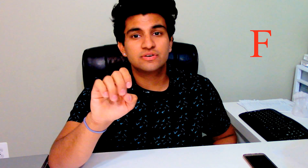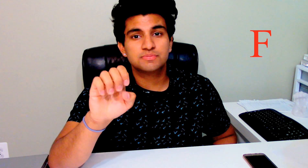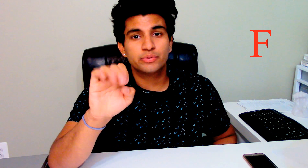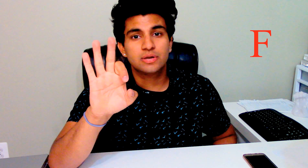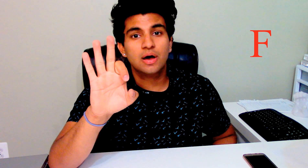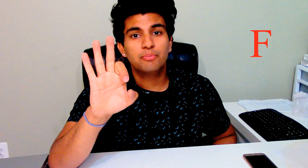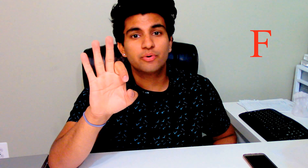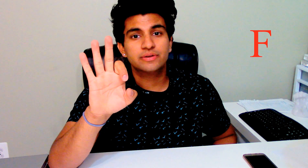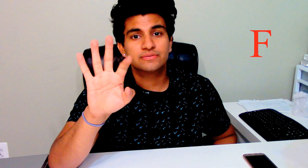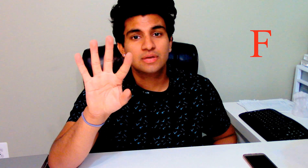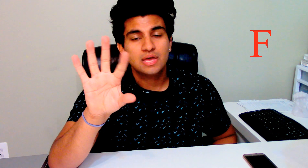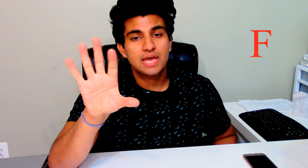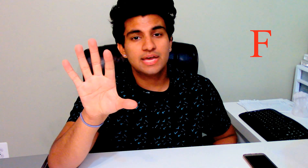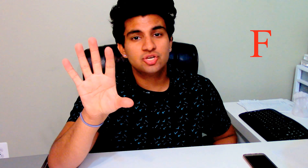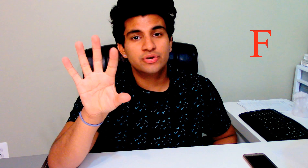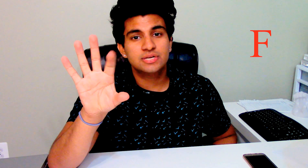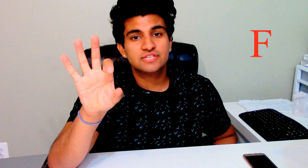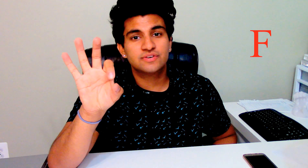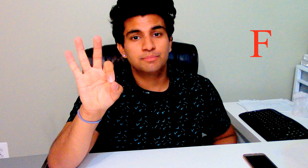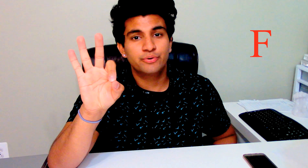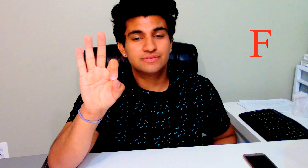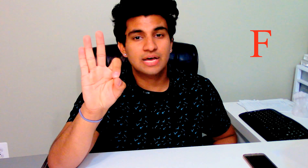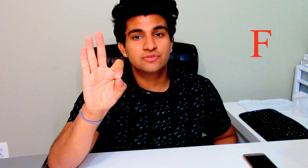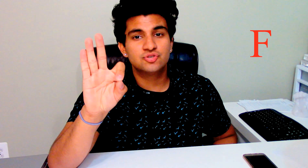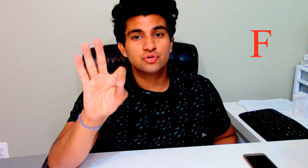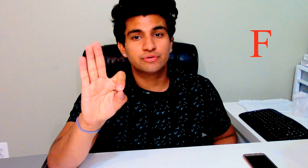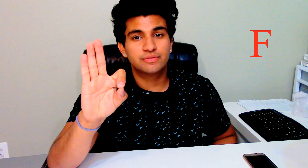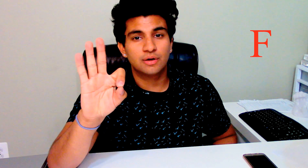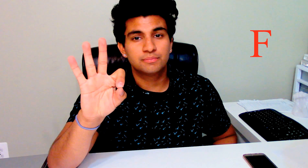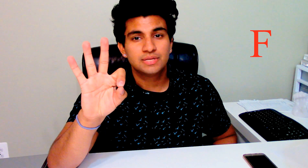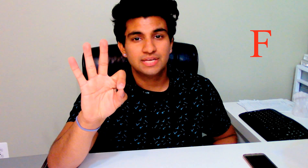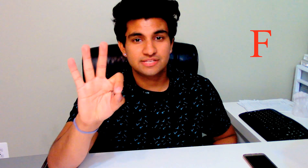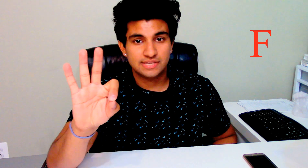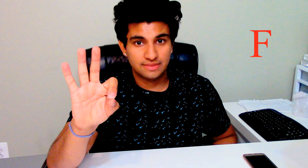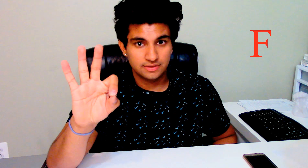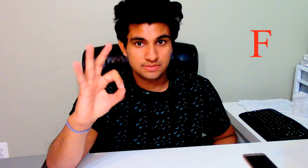point upwards, and your index finger points down to your thumb. It's like this.